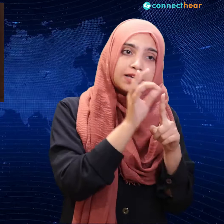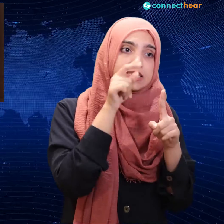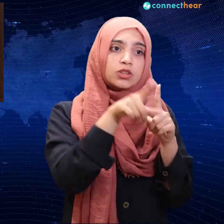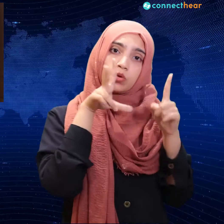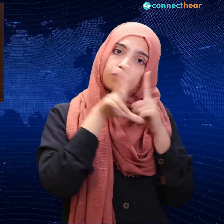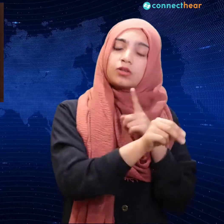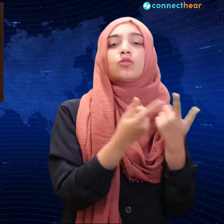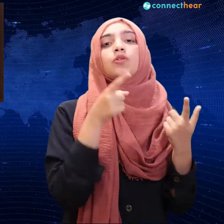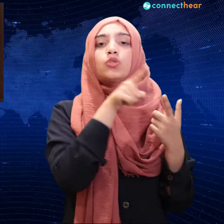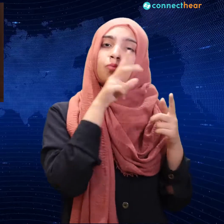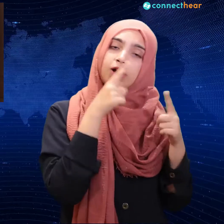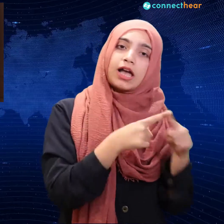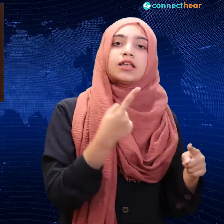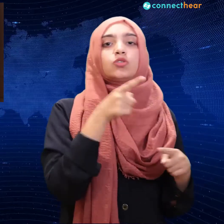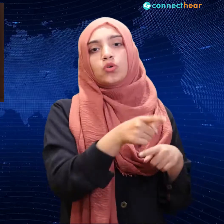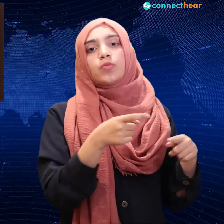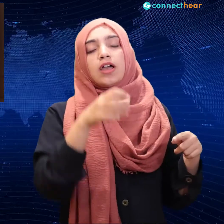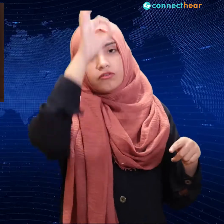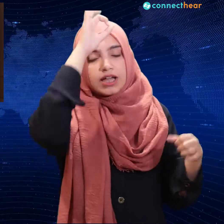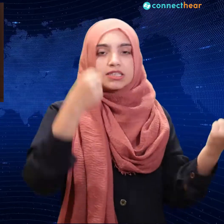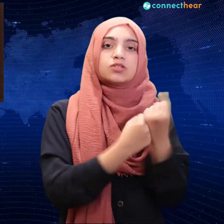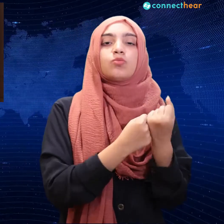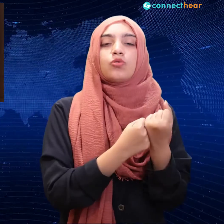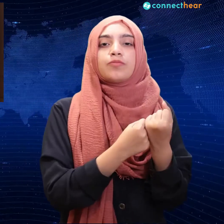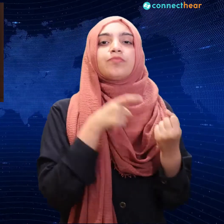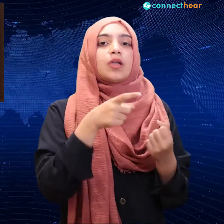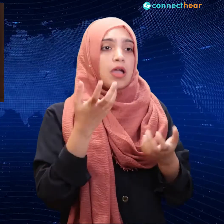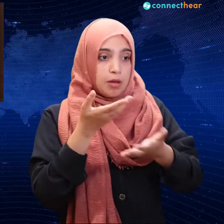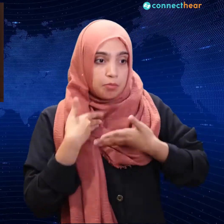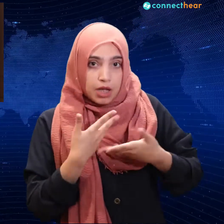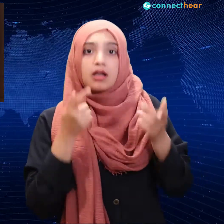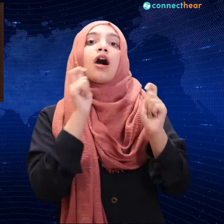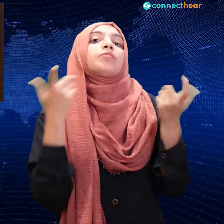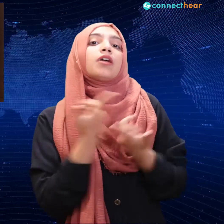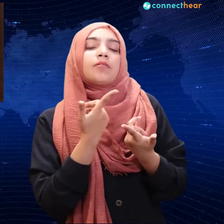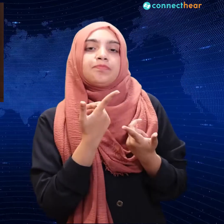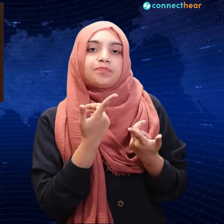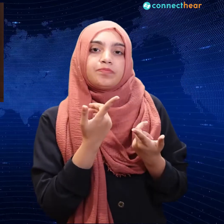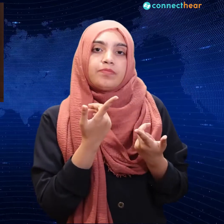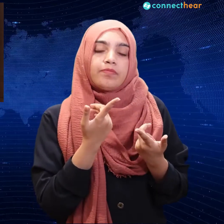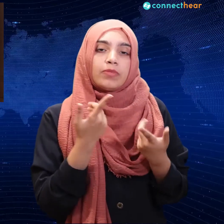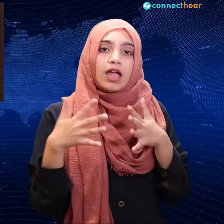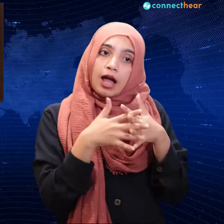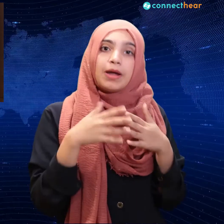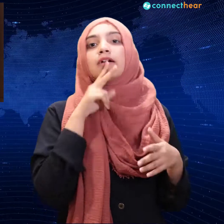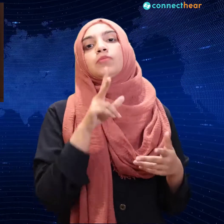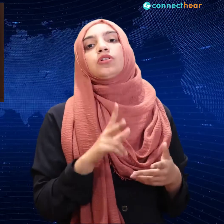be left with the mess you leave behind. What you are expecting us to do, we cannot do. What they were expecting, what